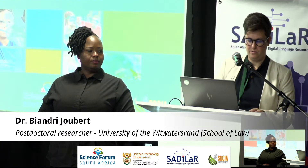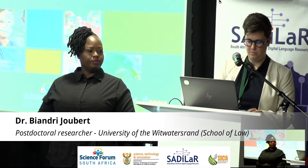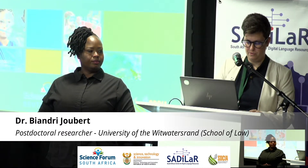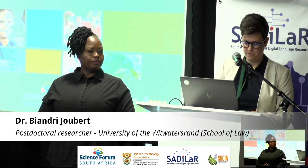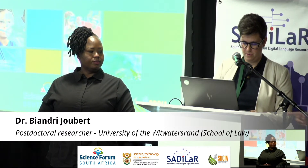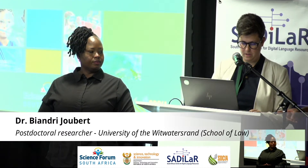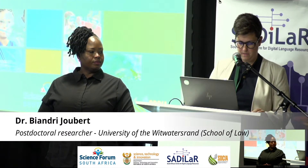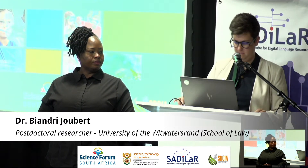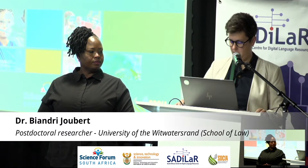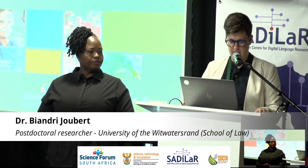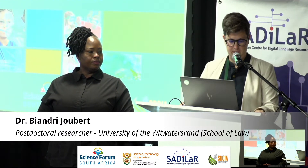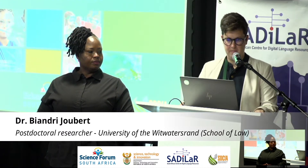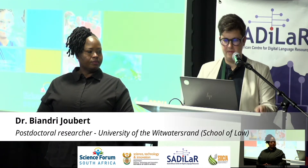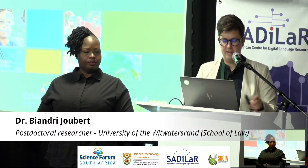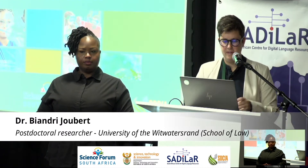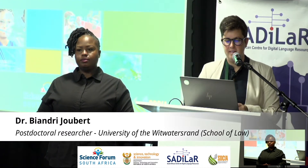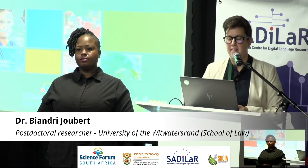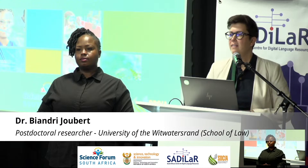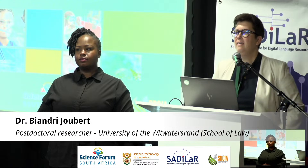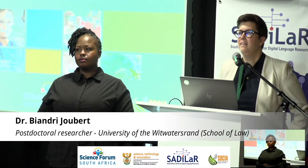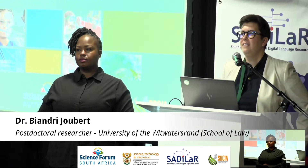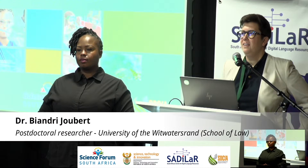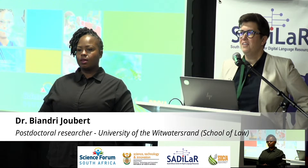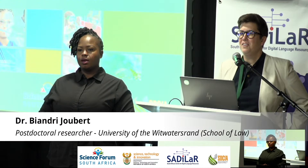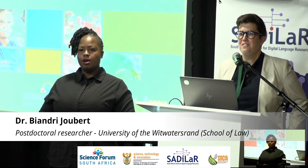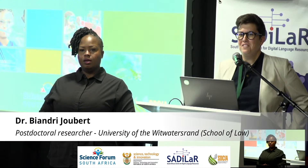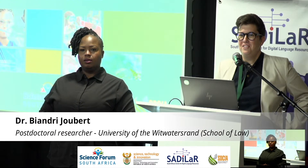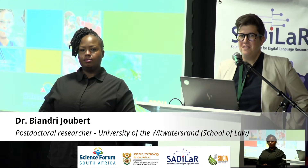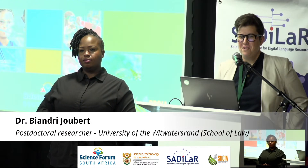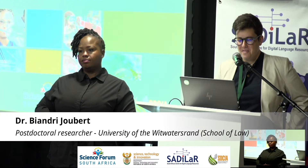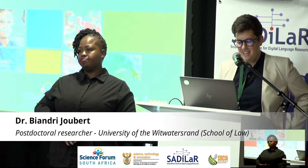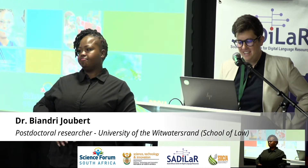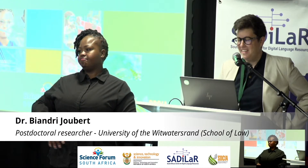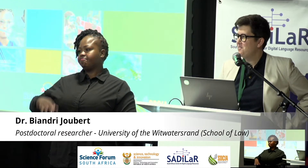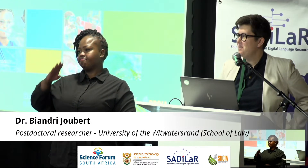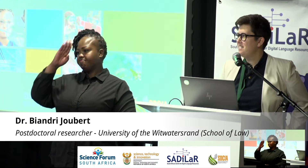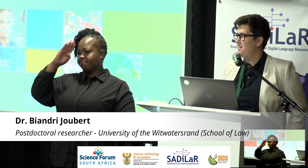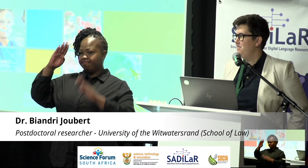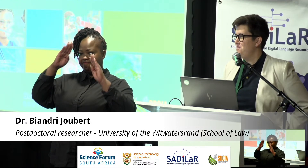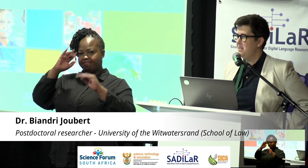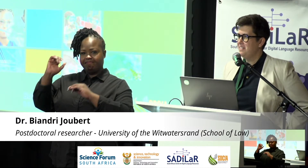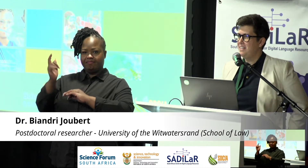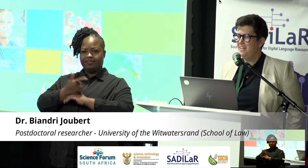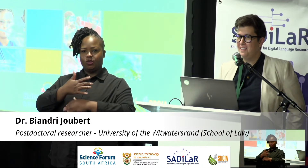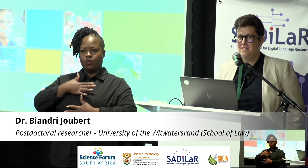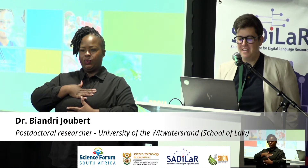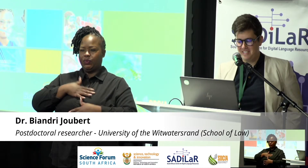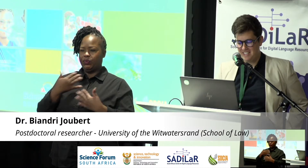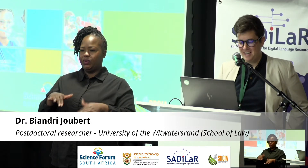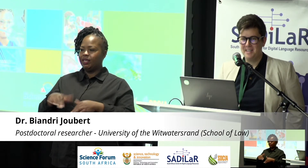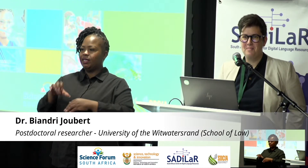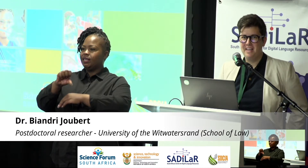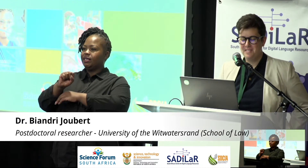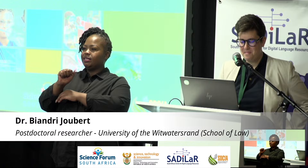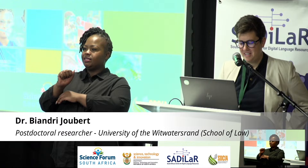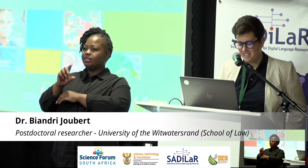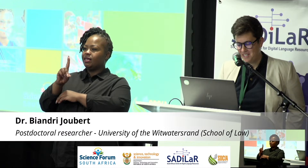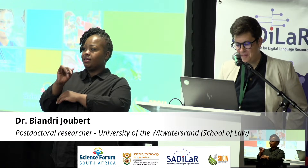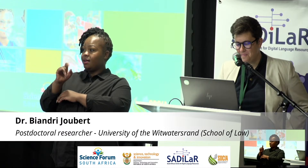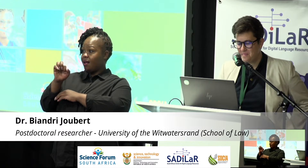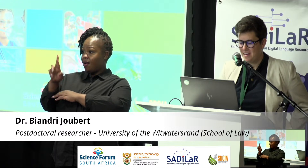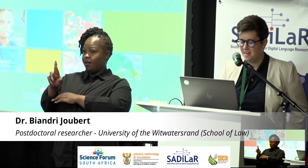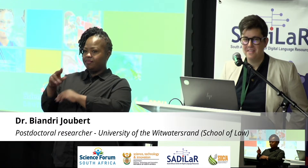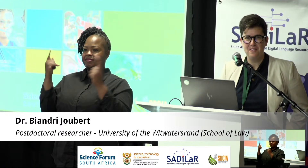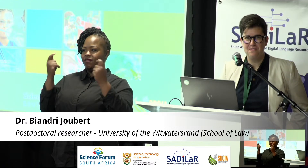use this to move forward. Okay. Good afternoon, everyone. It's always lovely to be at a SADILA event, and I'm glad to be